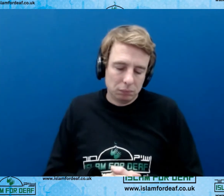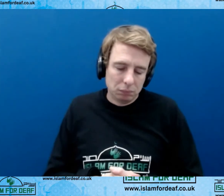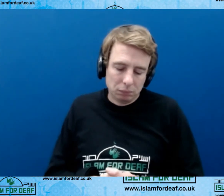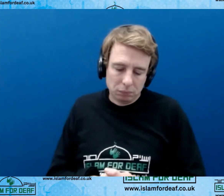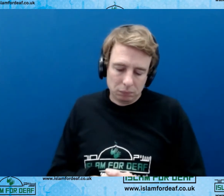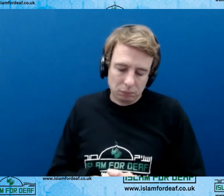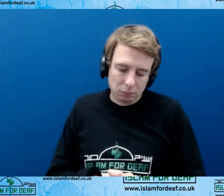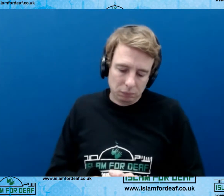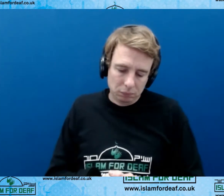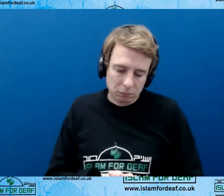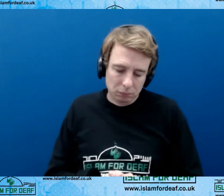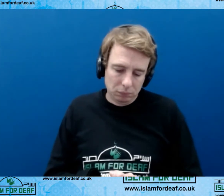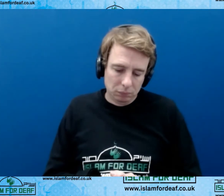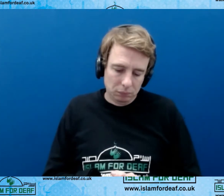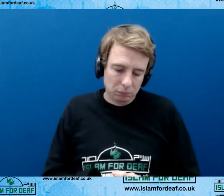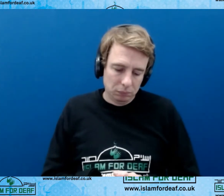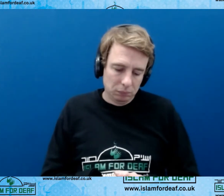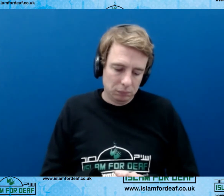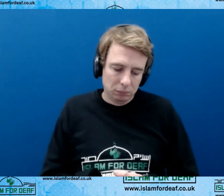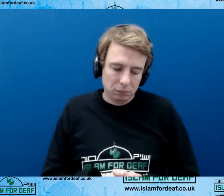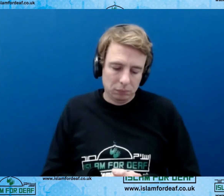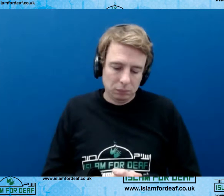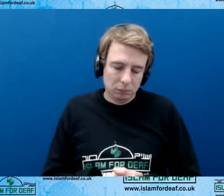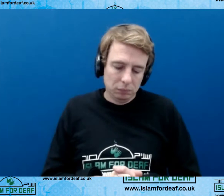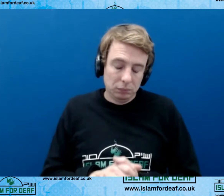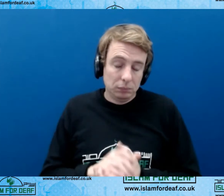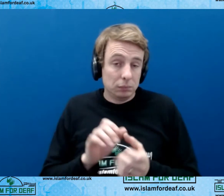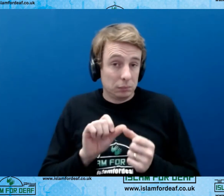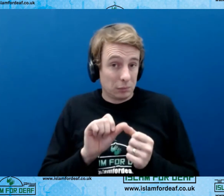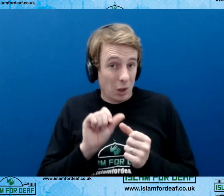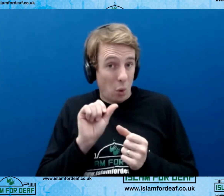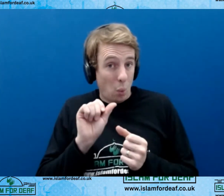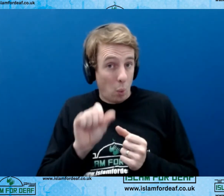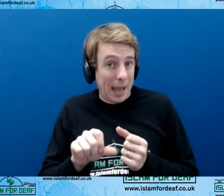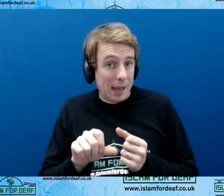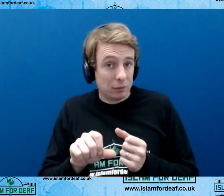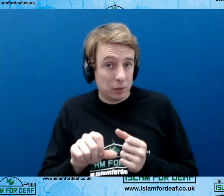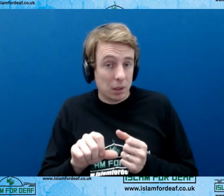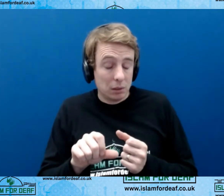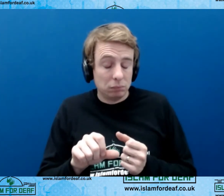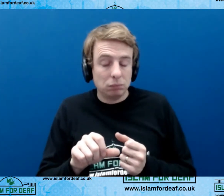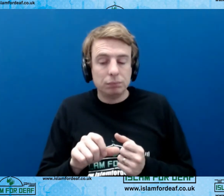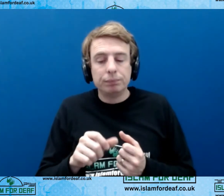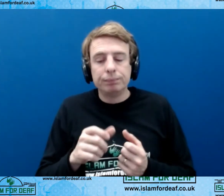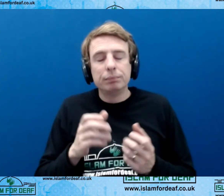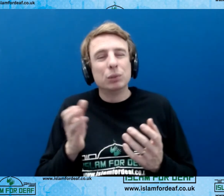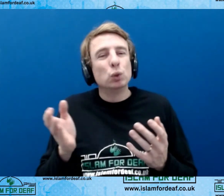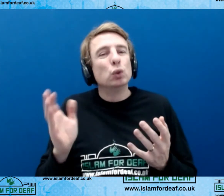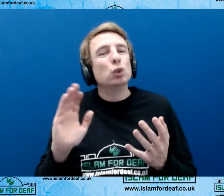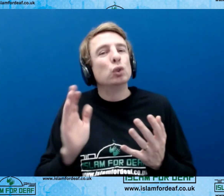And then after this is the chapter of the victory of